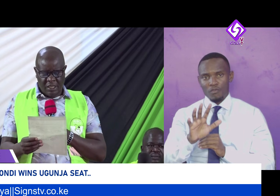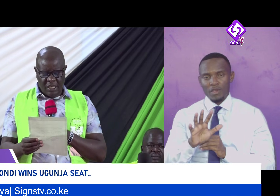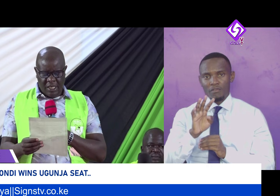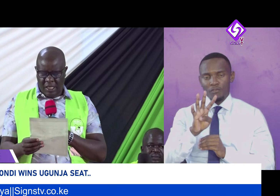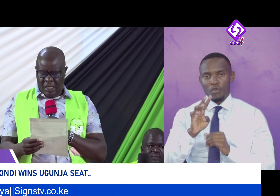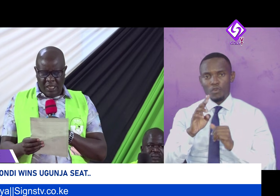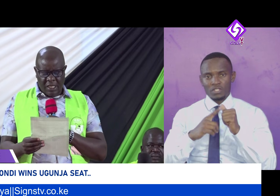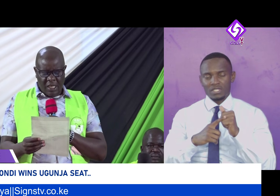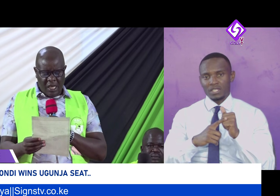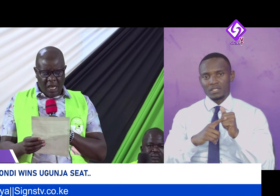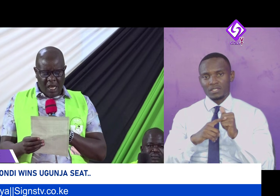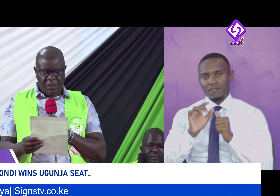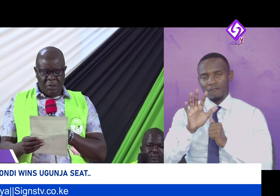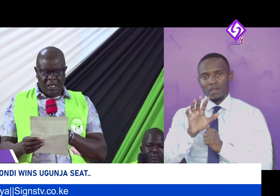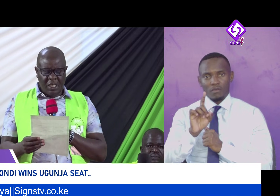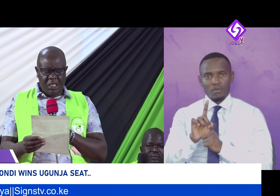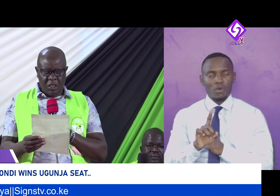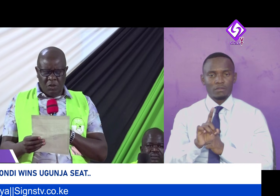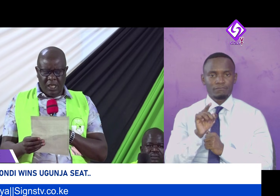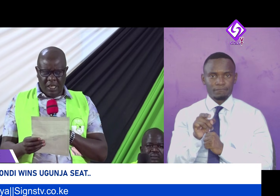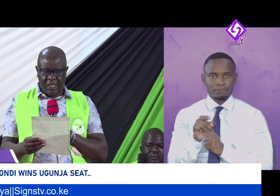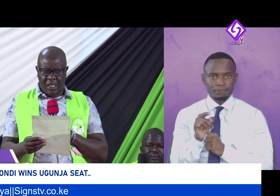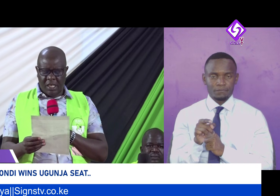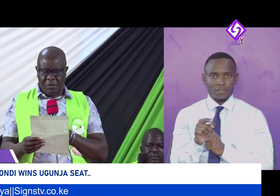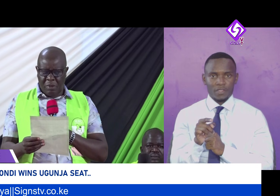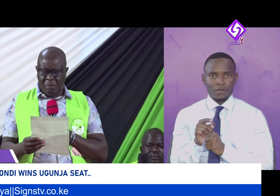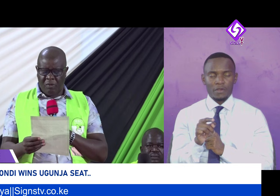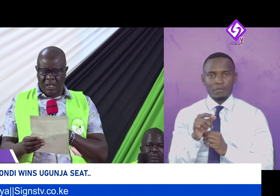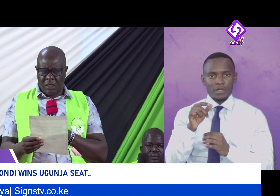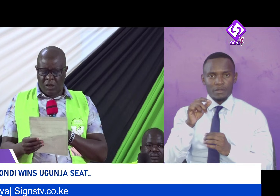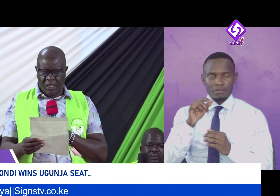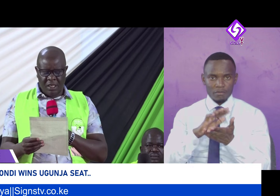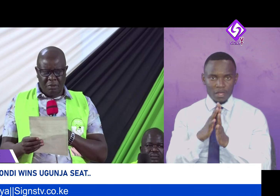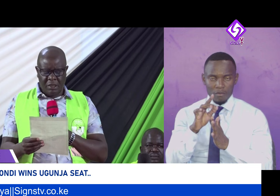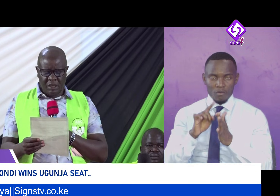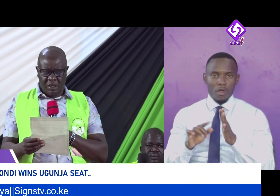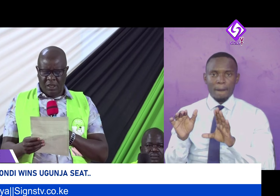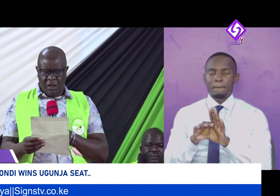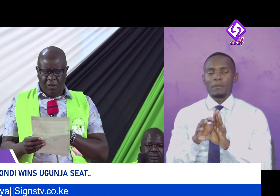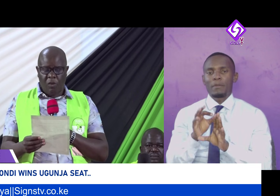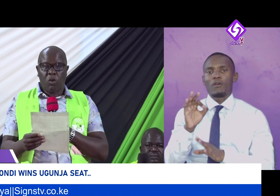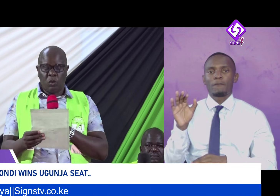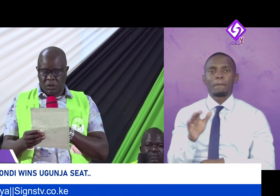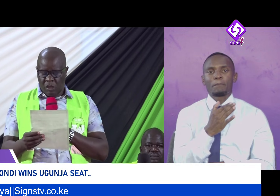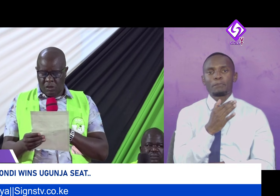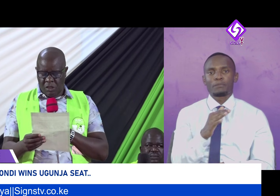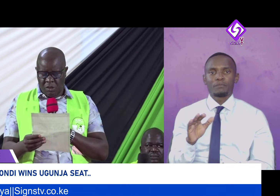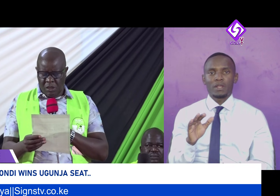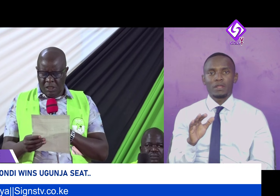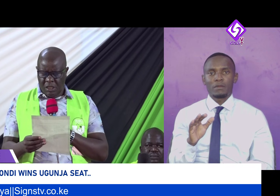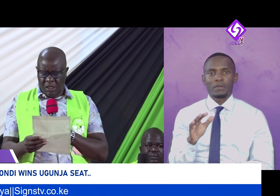21254651 has been duly elected as a member of National Assembly for